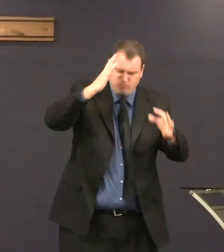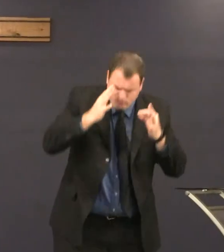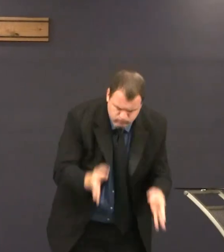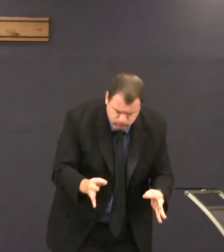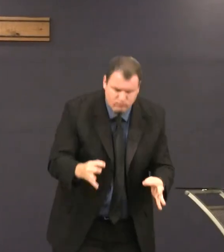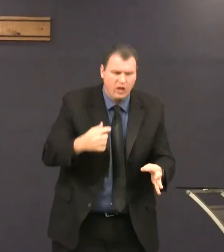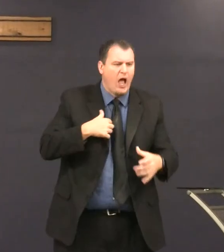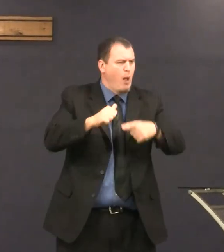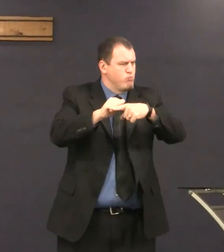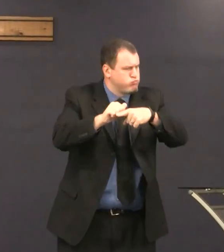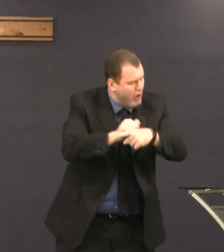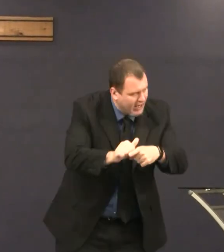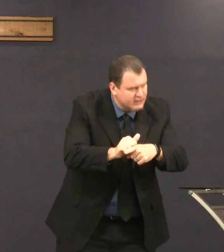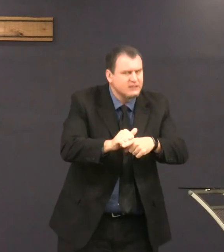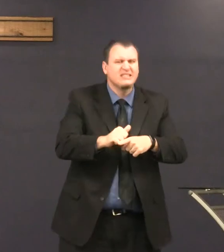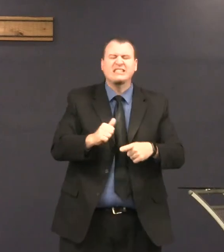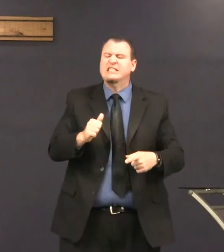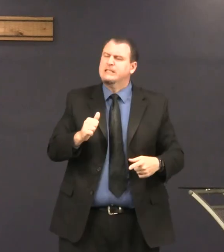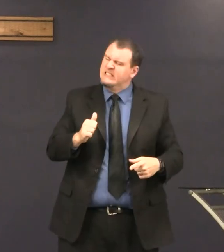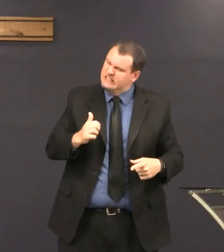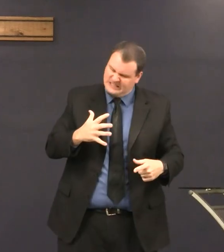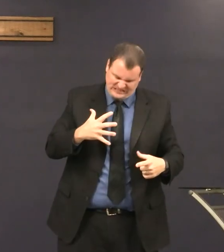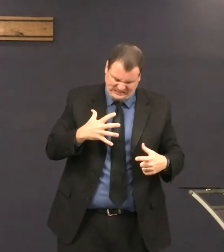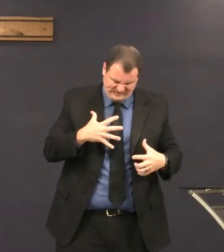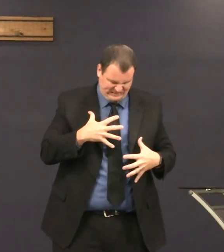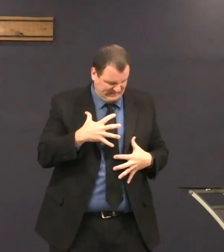Instead of lying, I have made up my practice